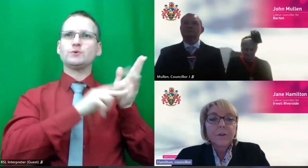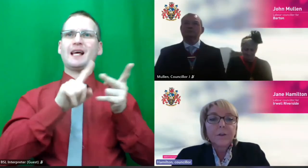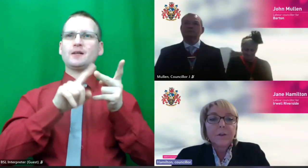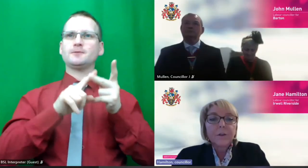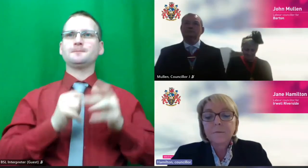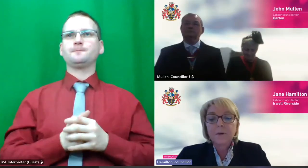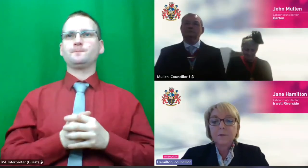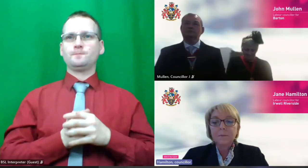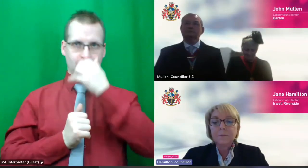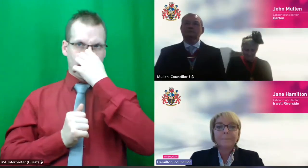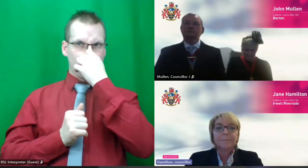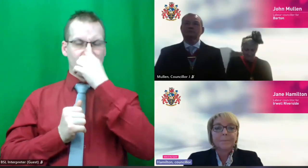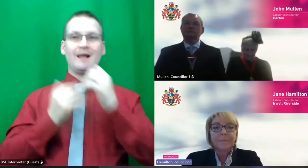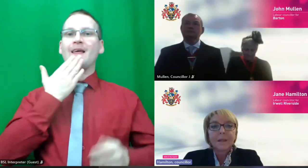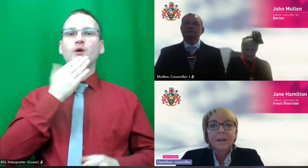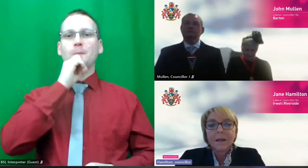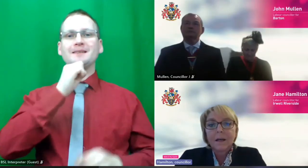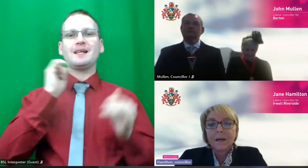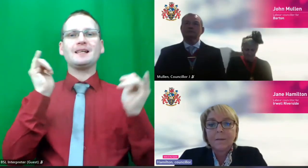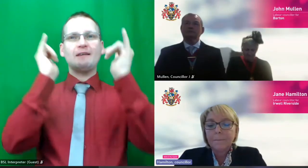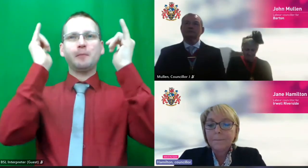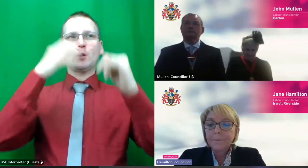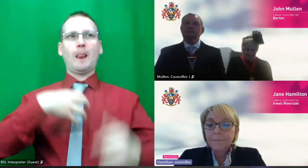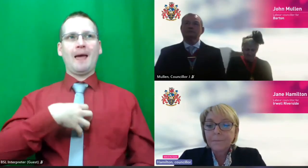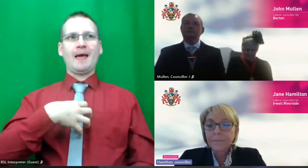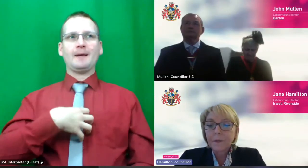Thank you, Mr. Ceremonial Mayor.